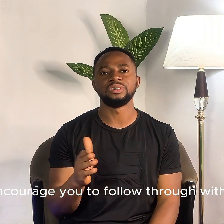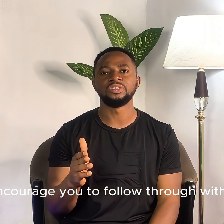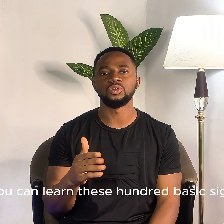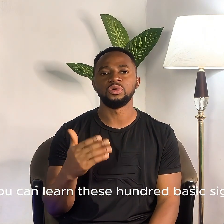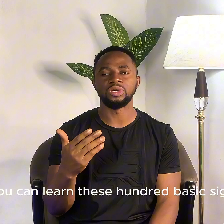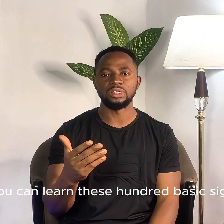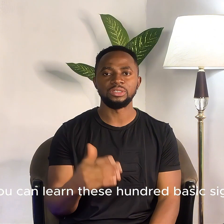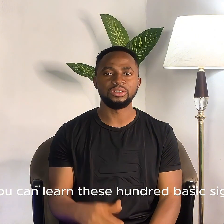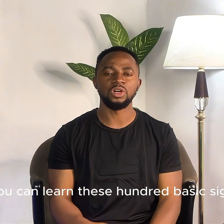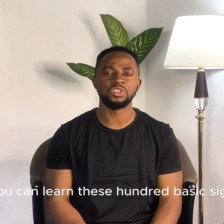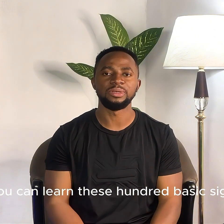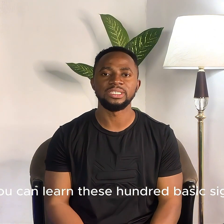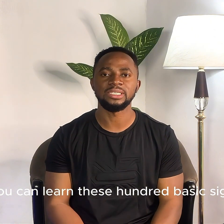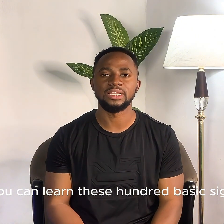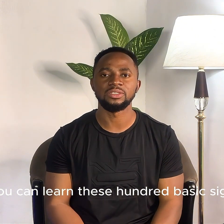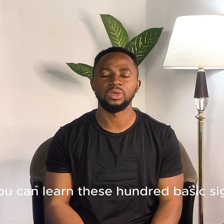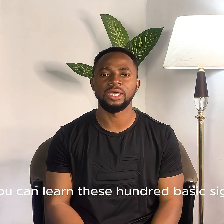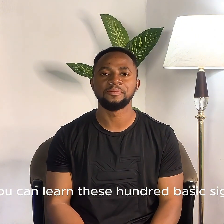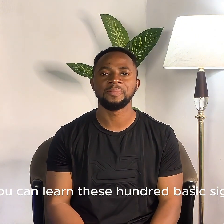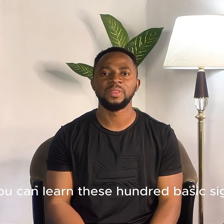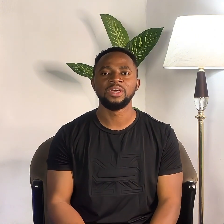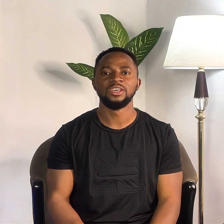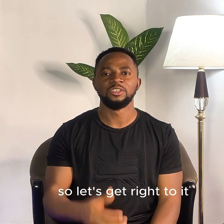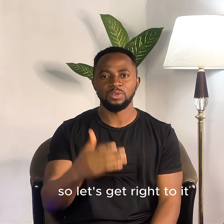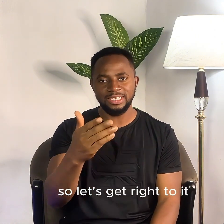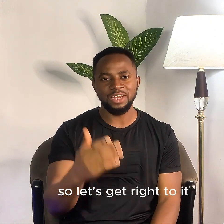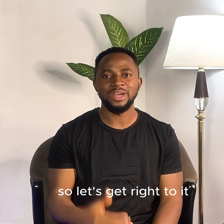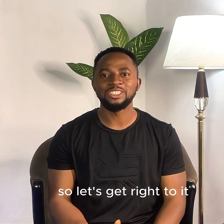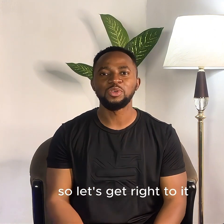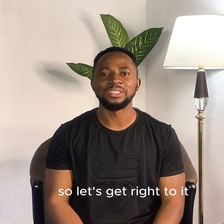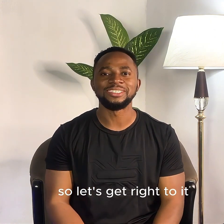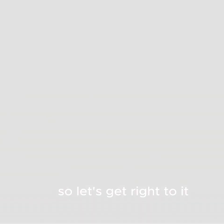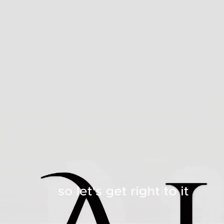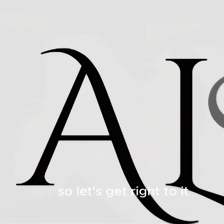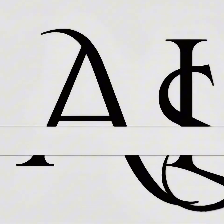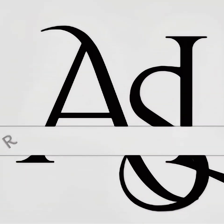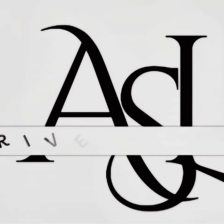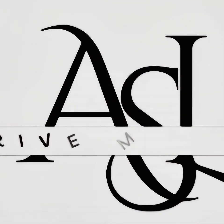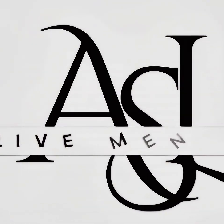so you can learn these 100 basic signs, okay? So let's get right to it.